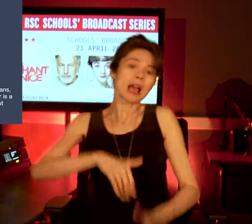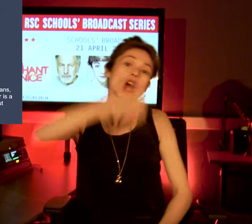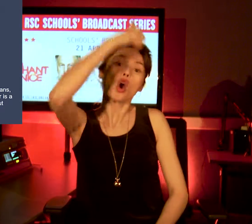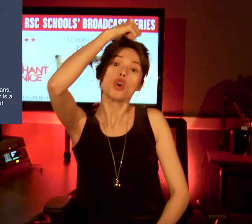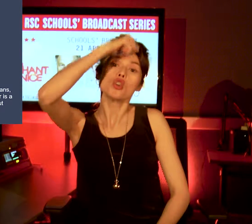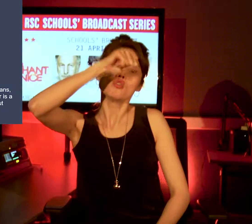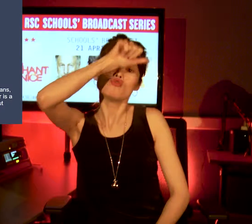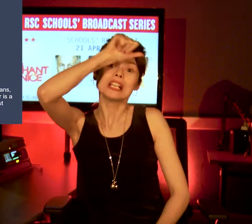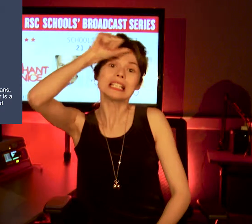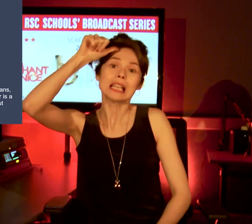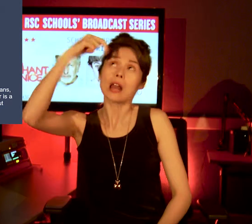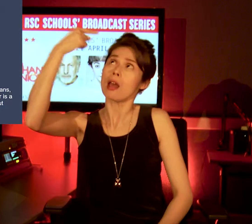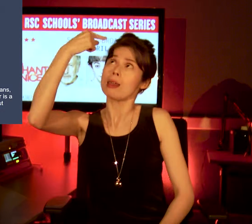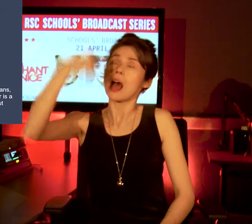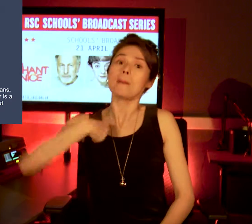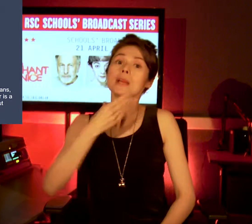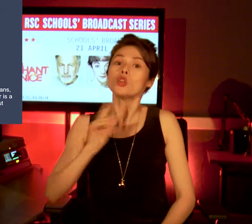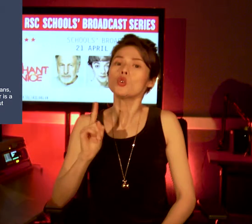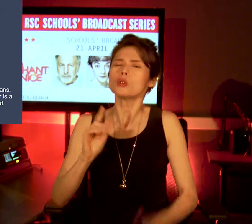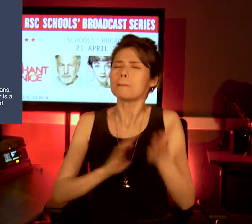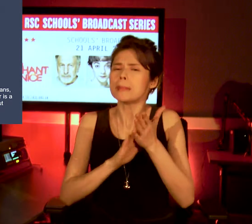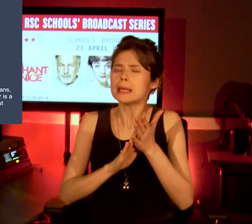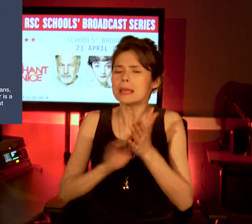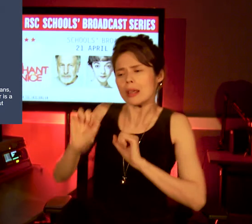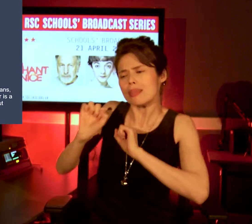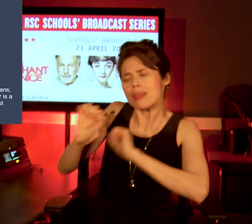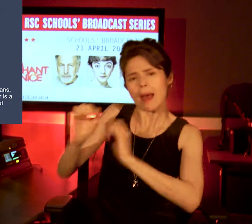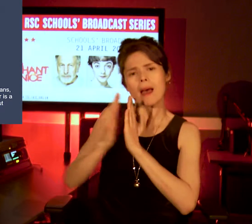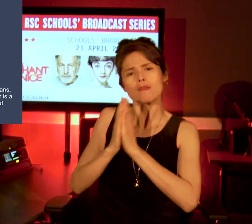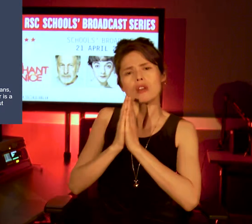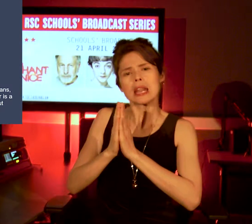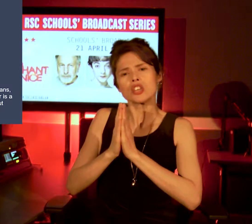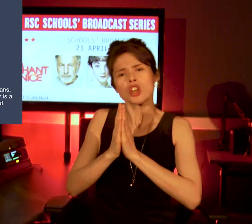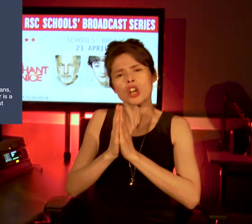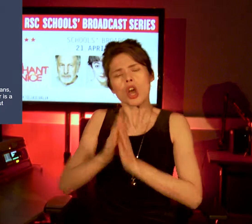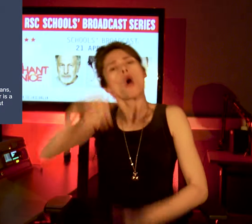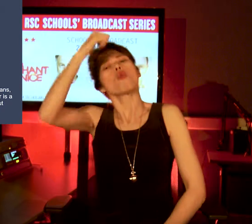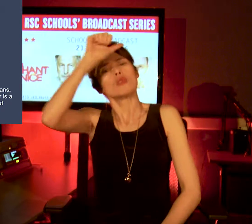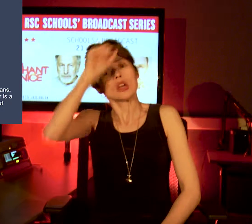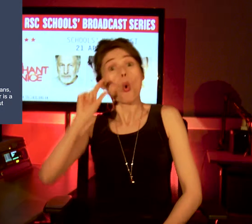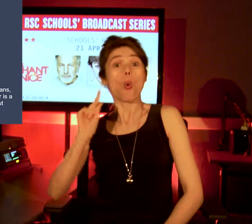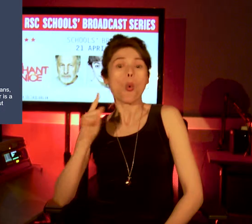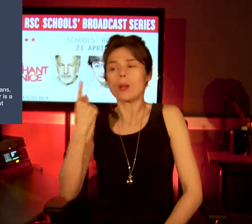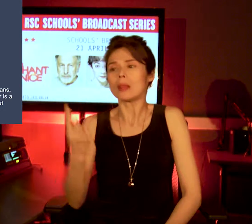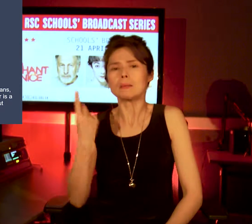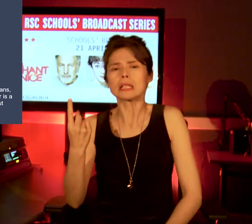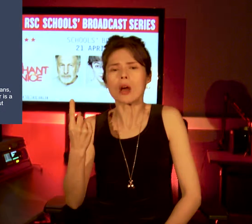and this is the sign that I'll be using. And that sign I'll use to show that their religion is